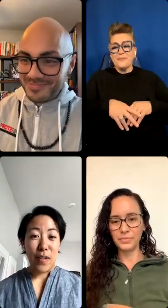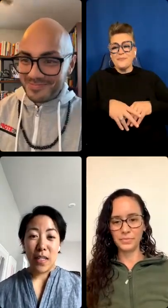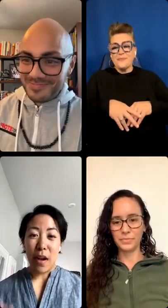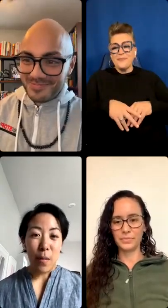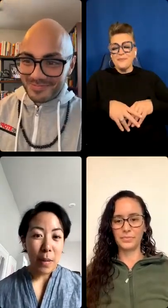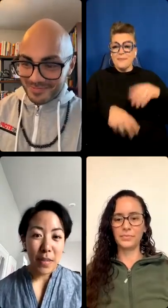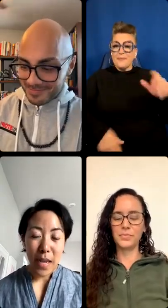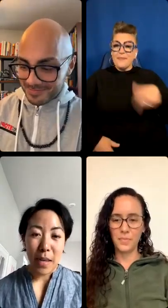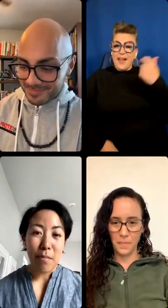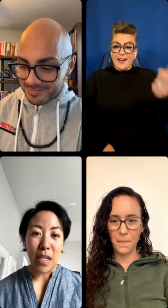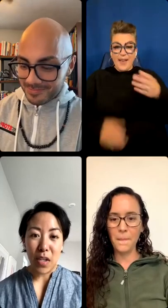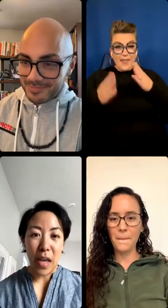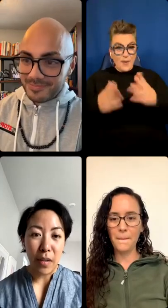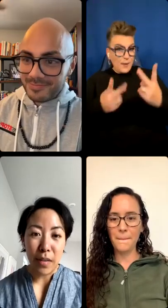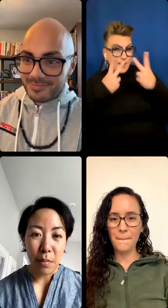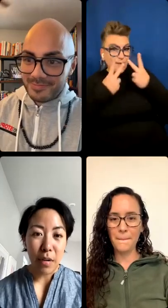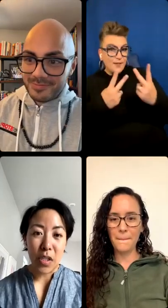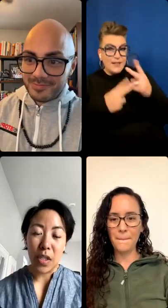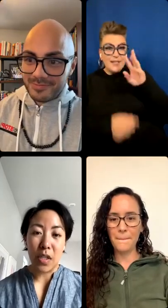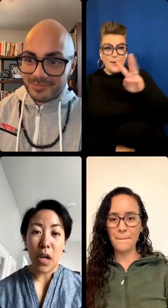is to visit our website,